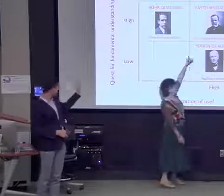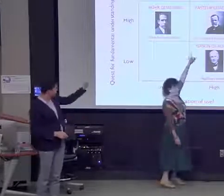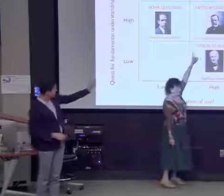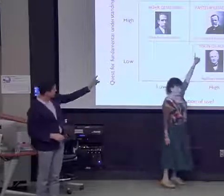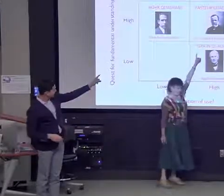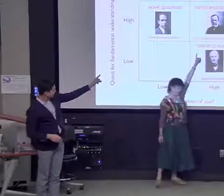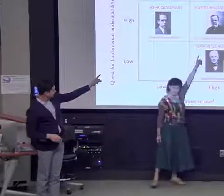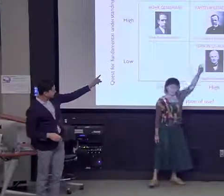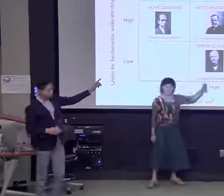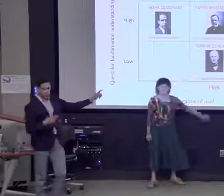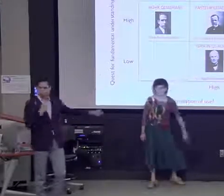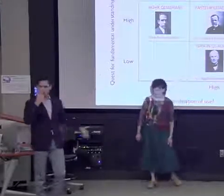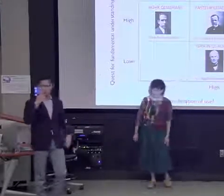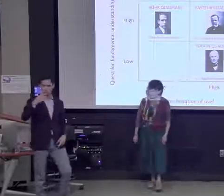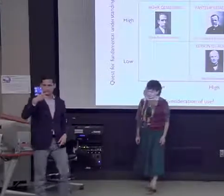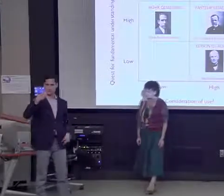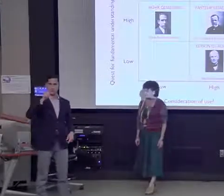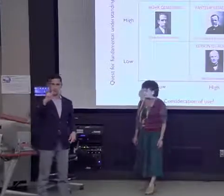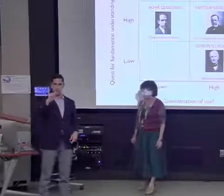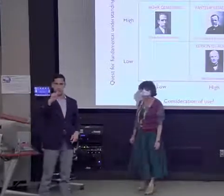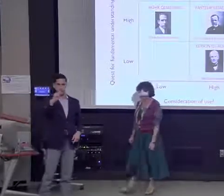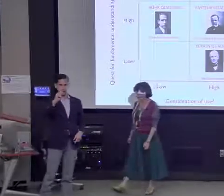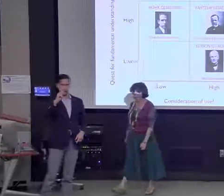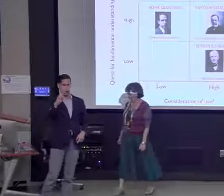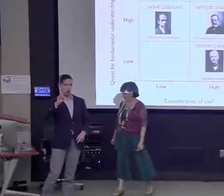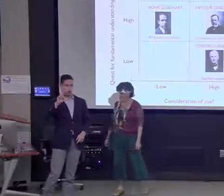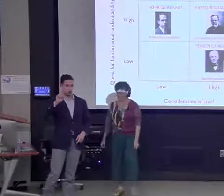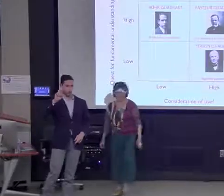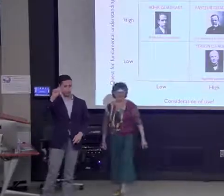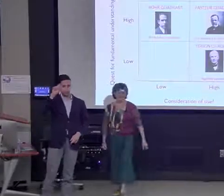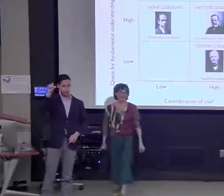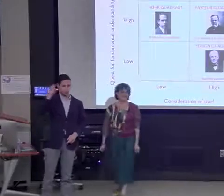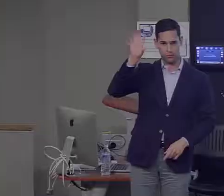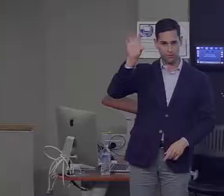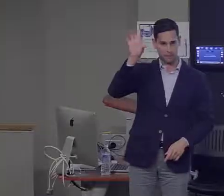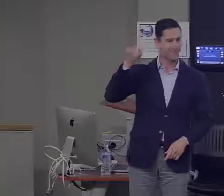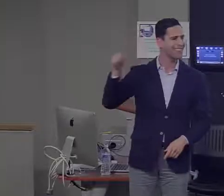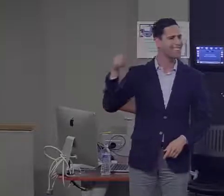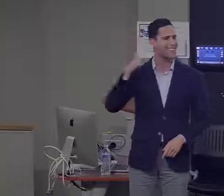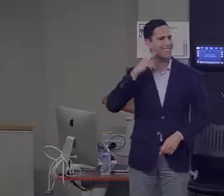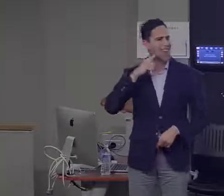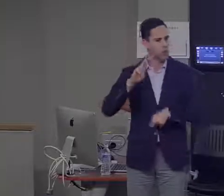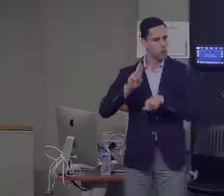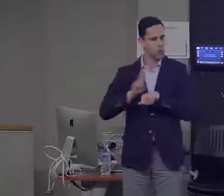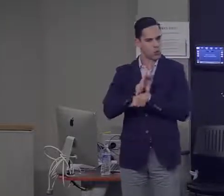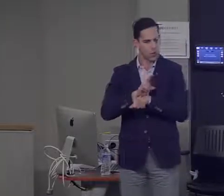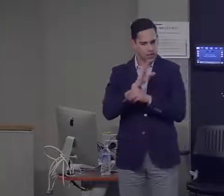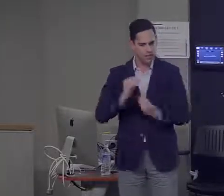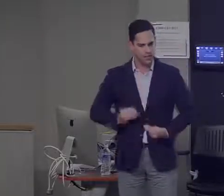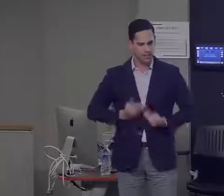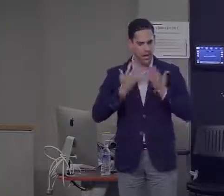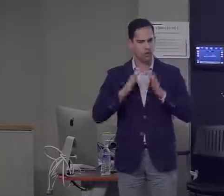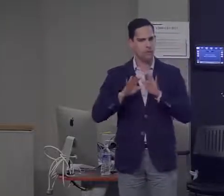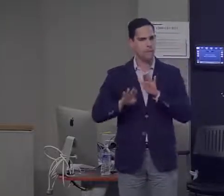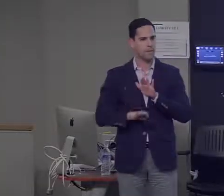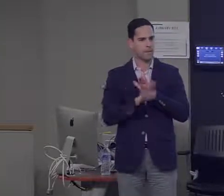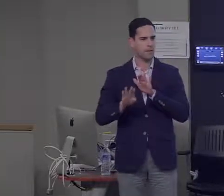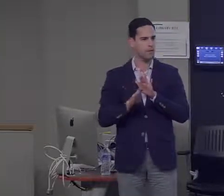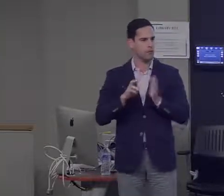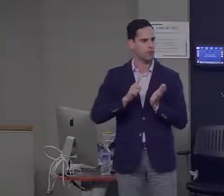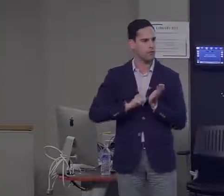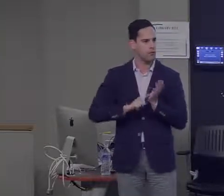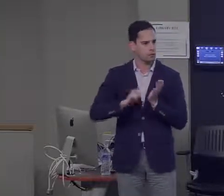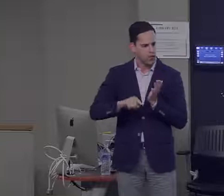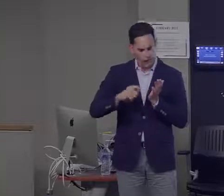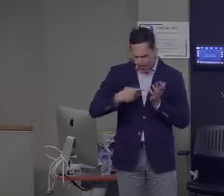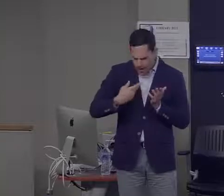you see Pasture's quadrant, which he called use-inspired basic research. And it turned out that Pasteur actually got